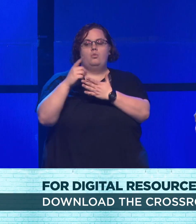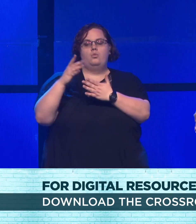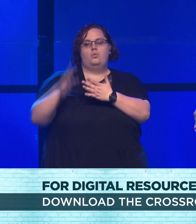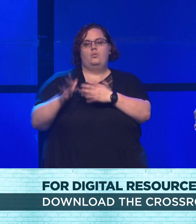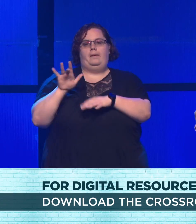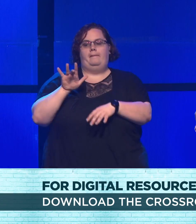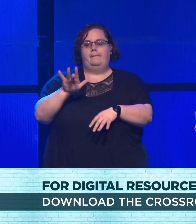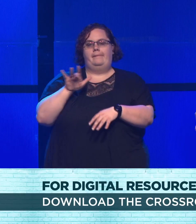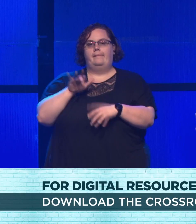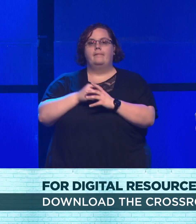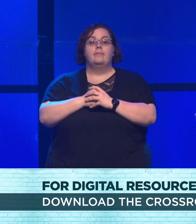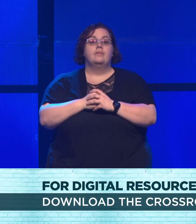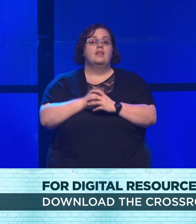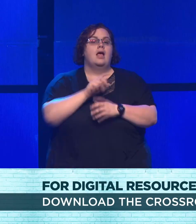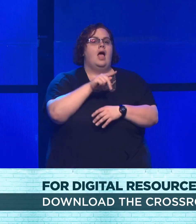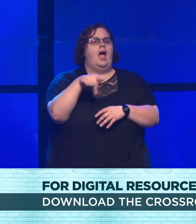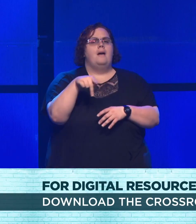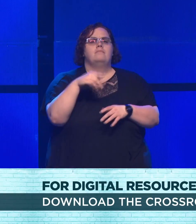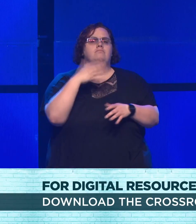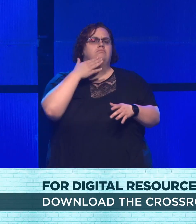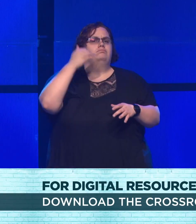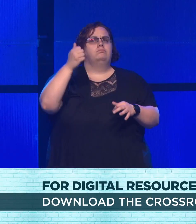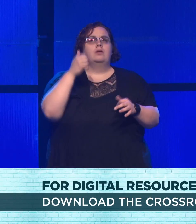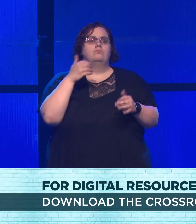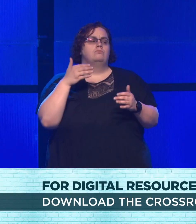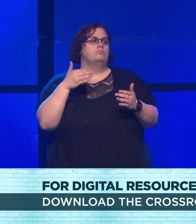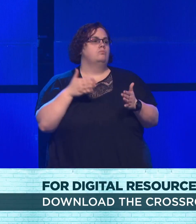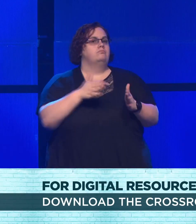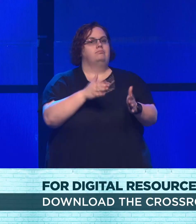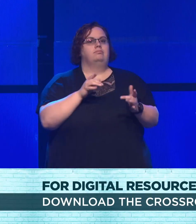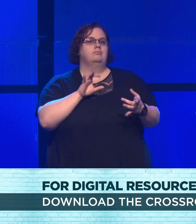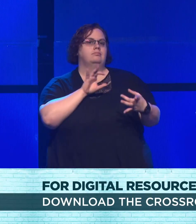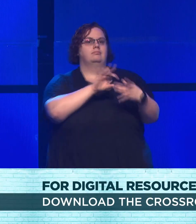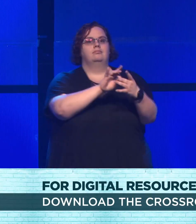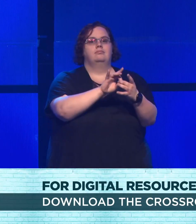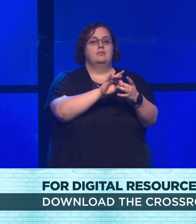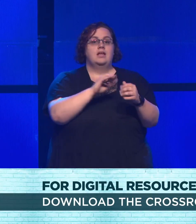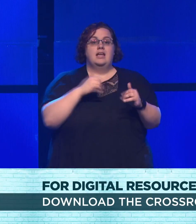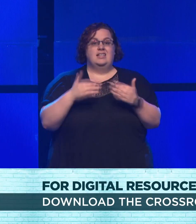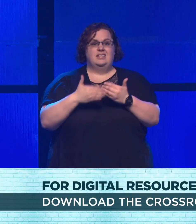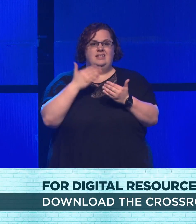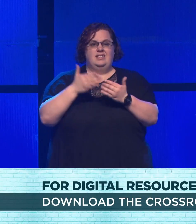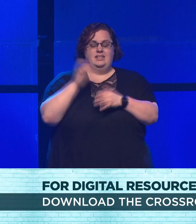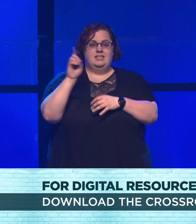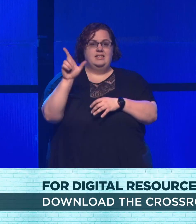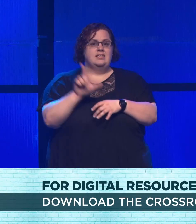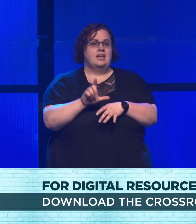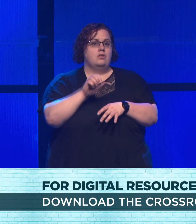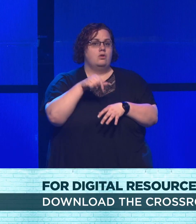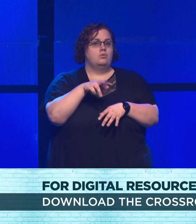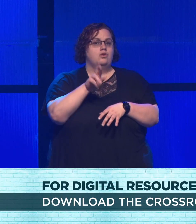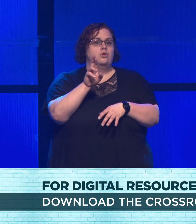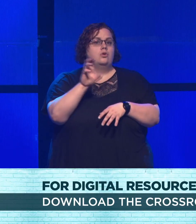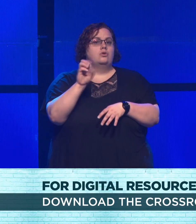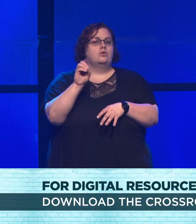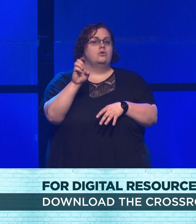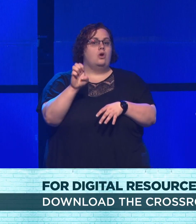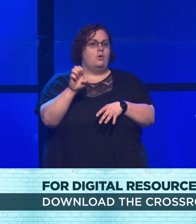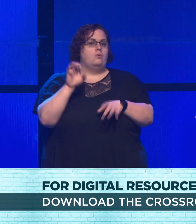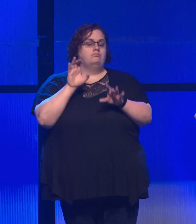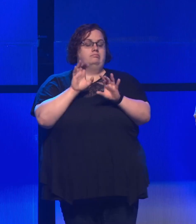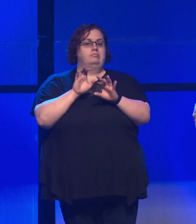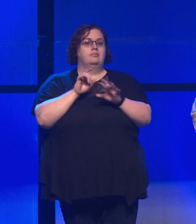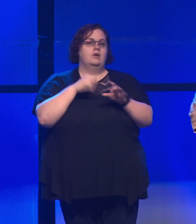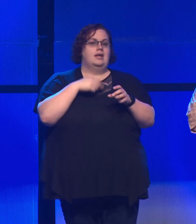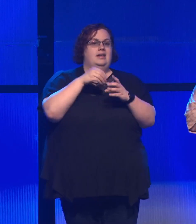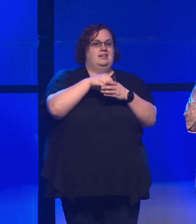The app really is the best way to stay connected. You can find an easy download QR code today in